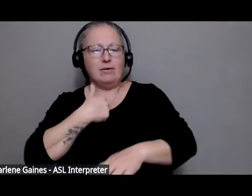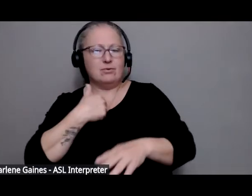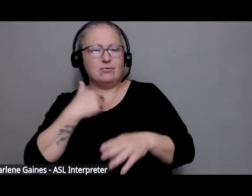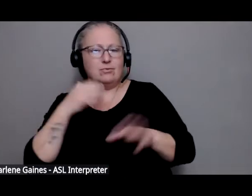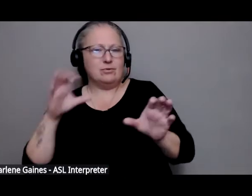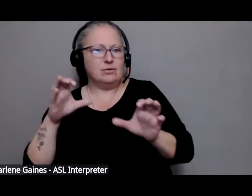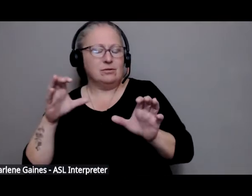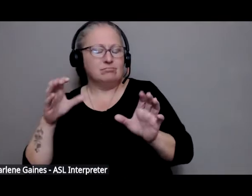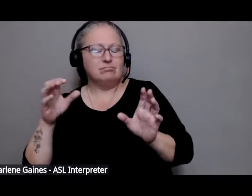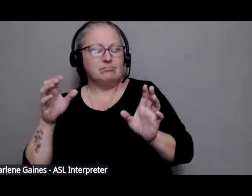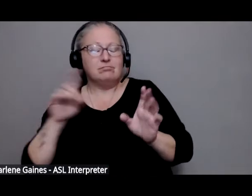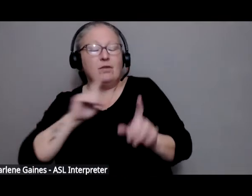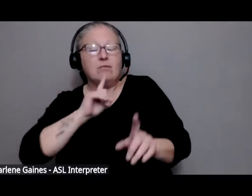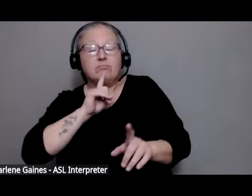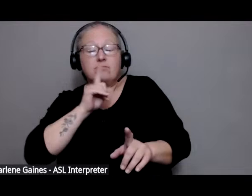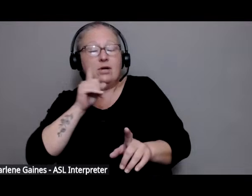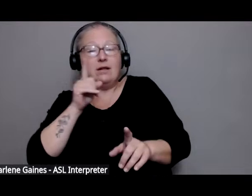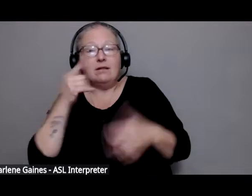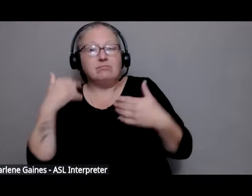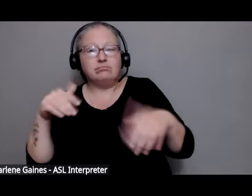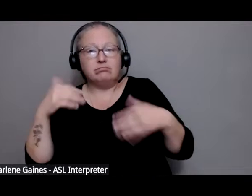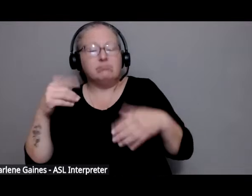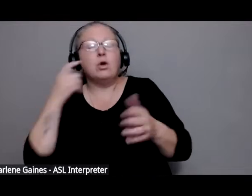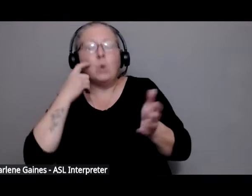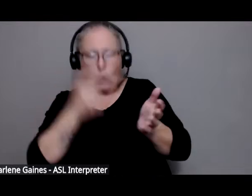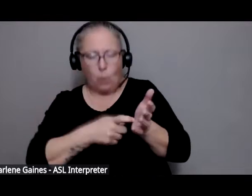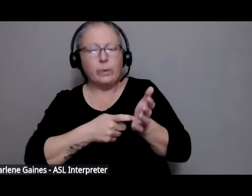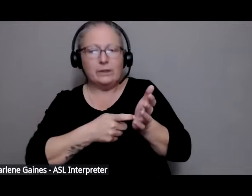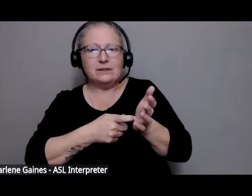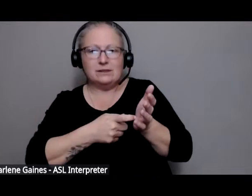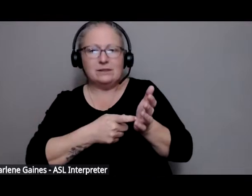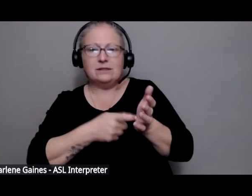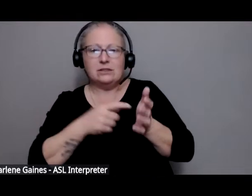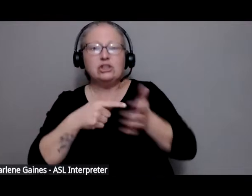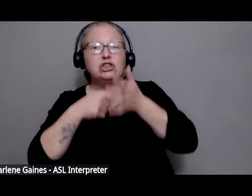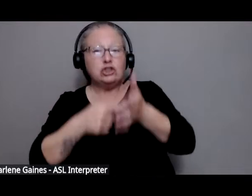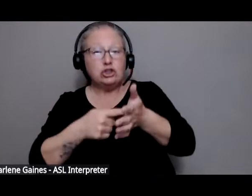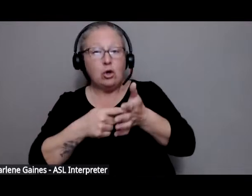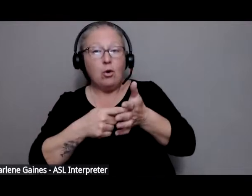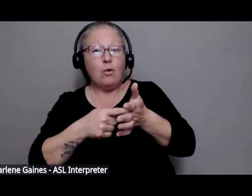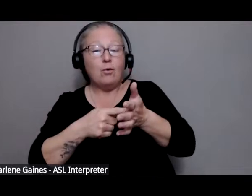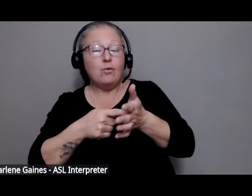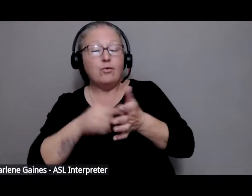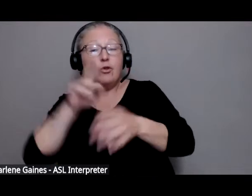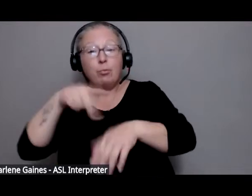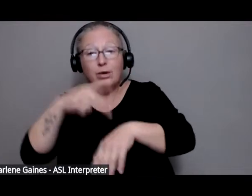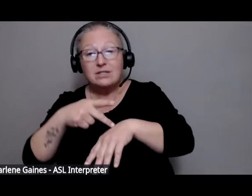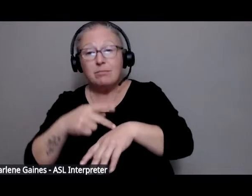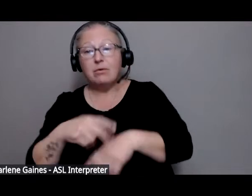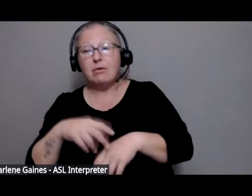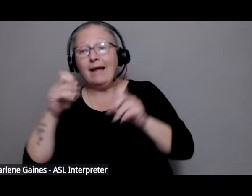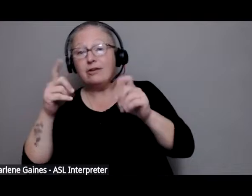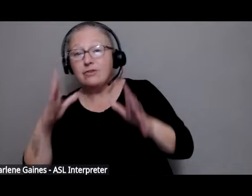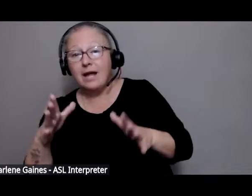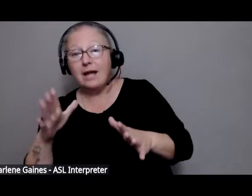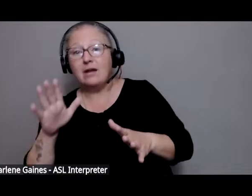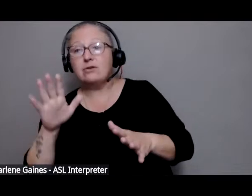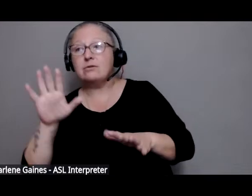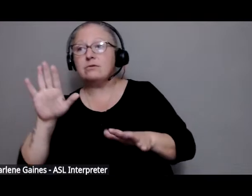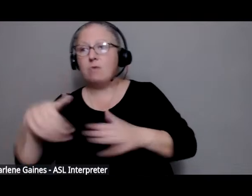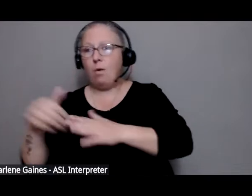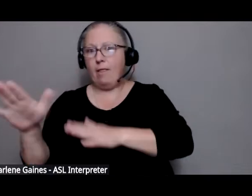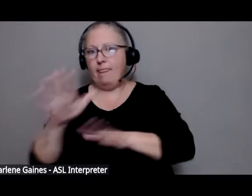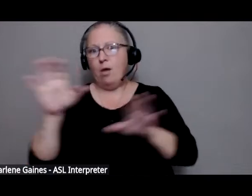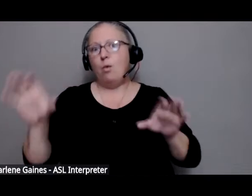It absolutely is noticed. I think it speaks to the work that our principals and educators are doing at our